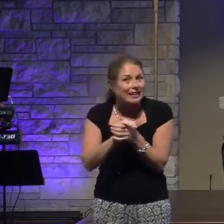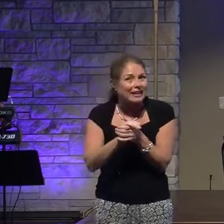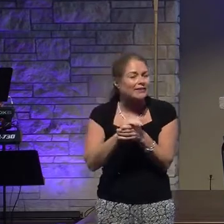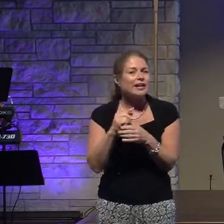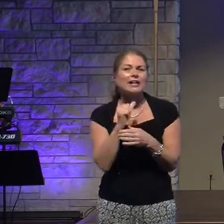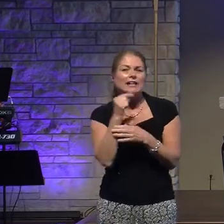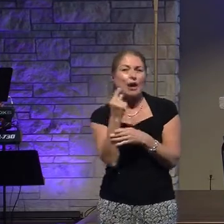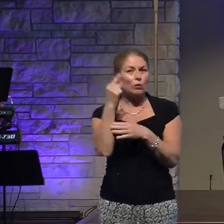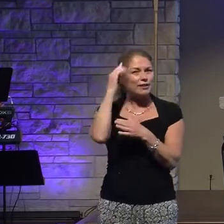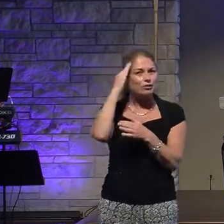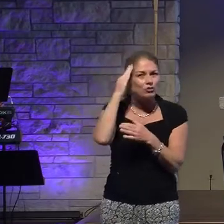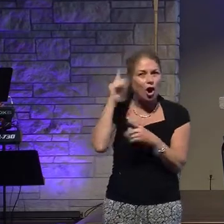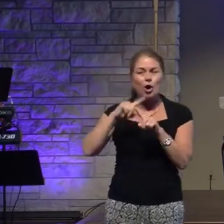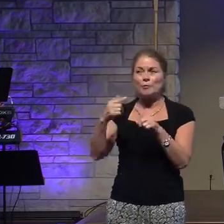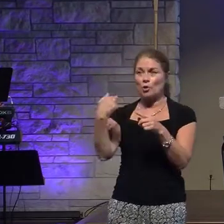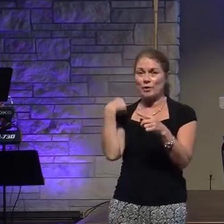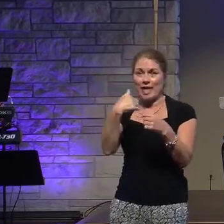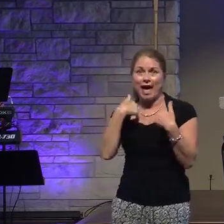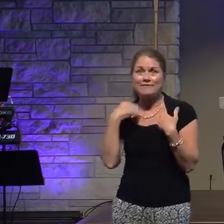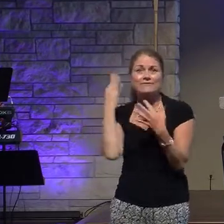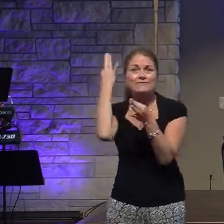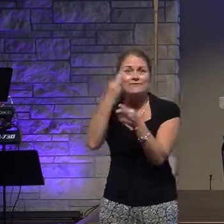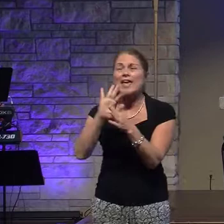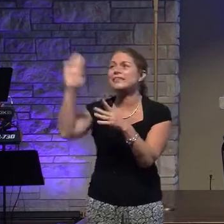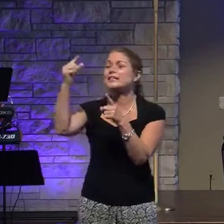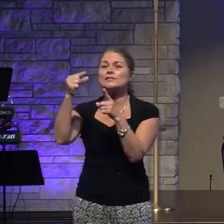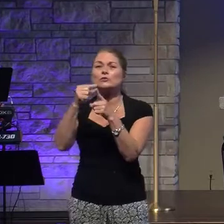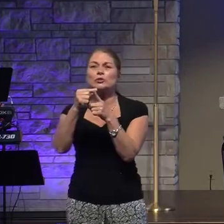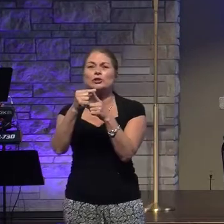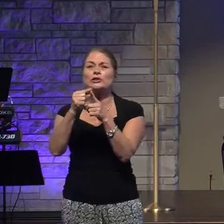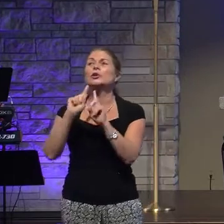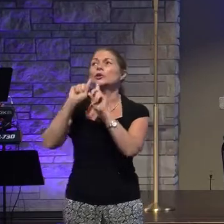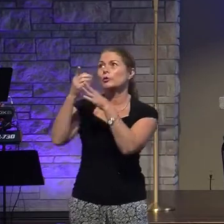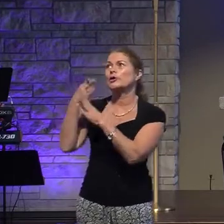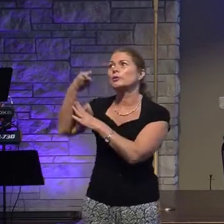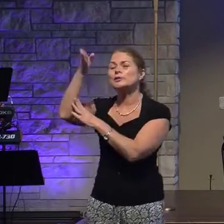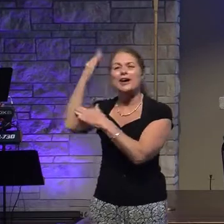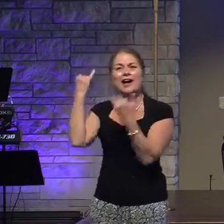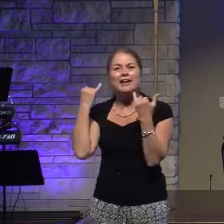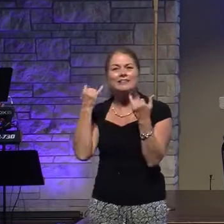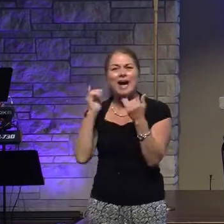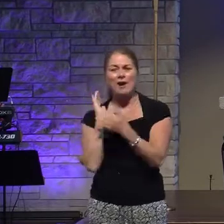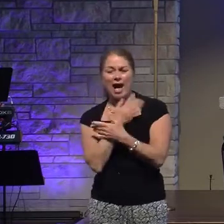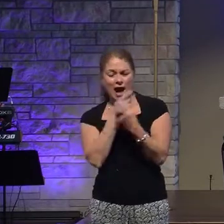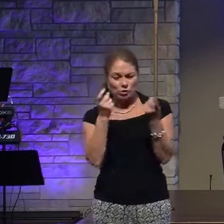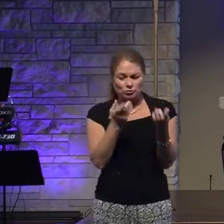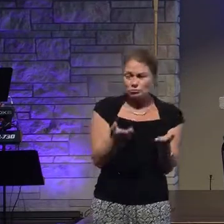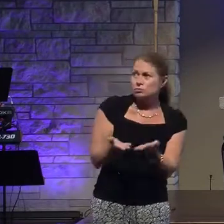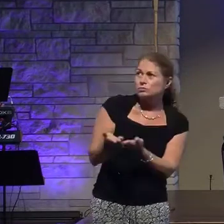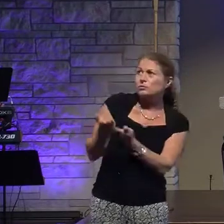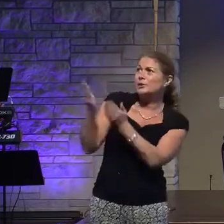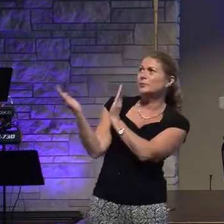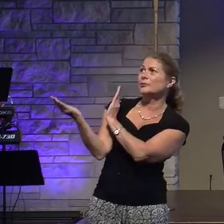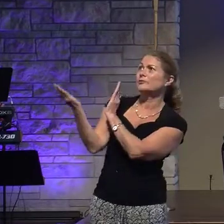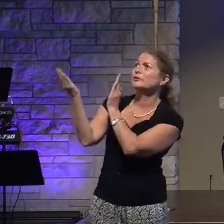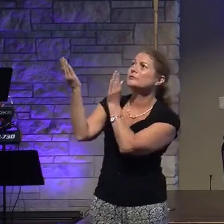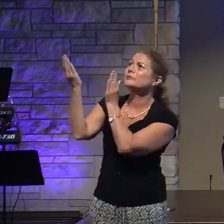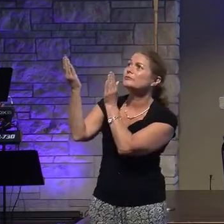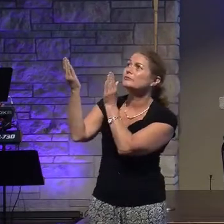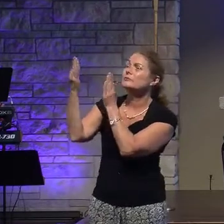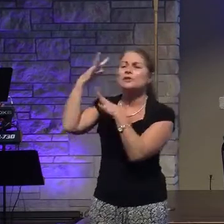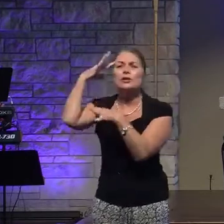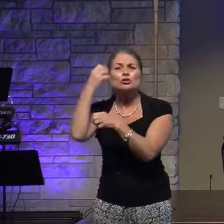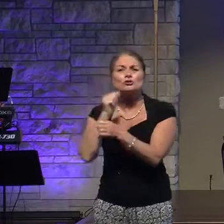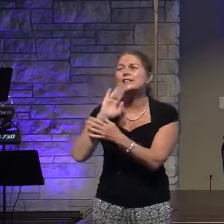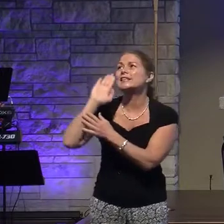we have faith in his word. Let's go to him and bring our sin and lay it at his feet to trust